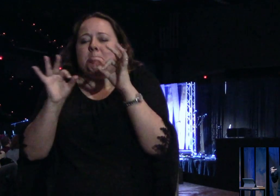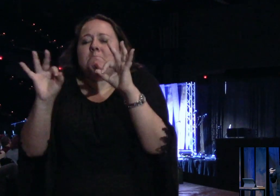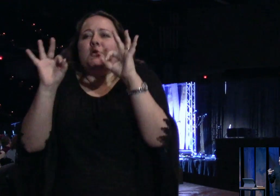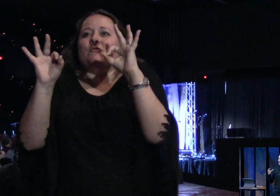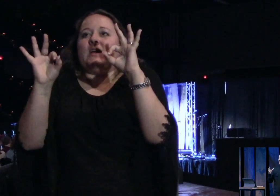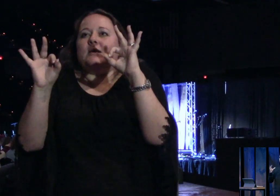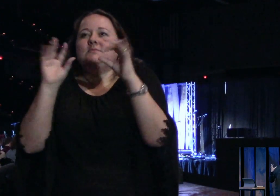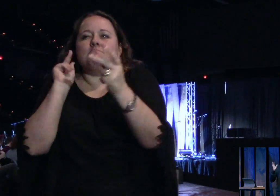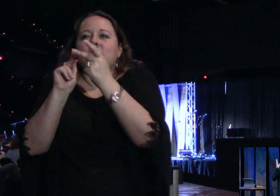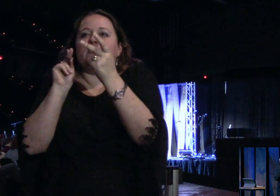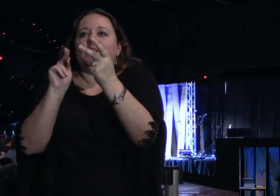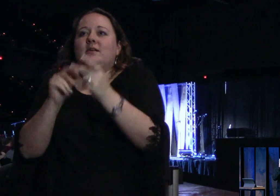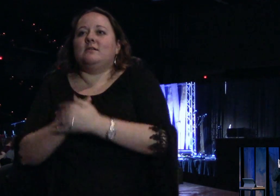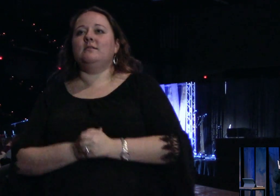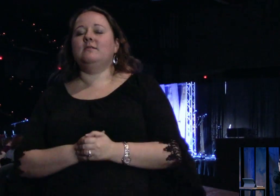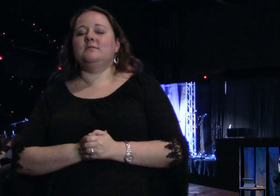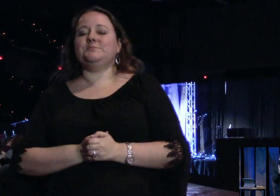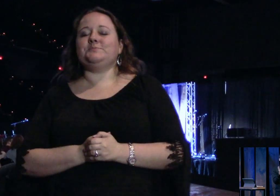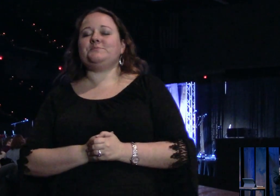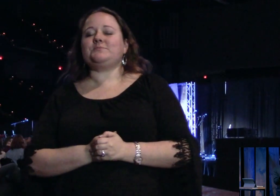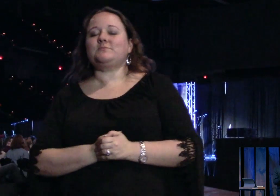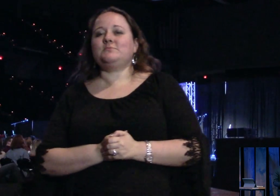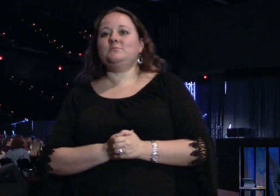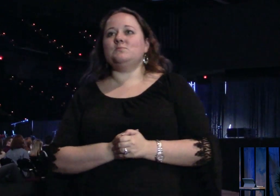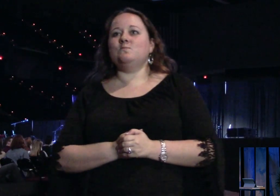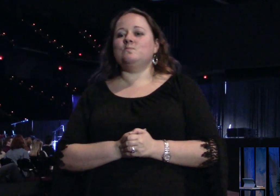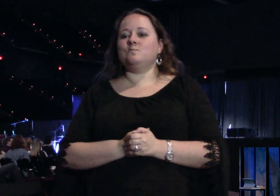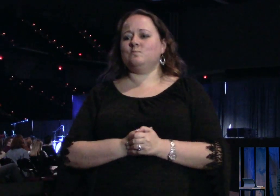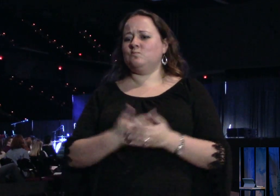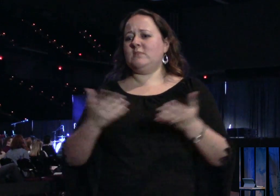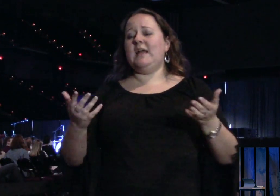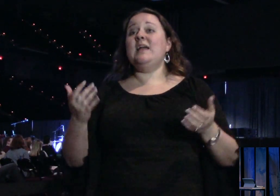wanted to keep it in top condition.